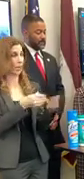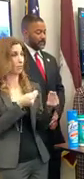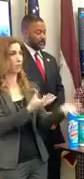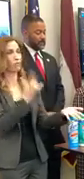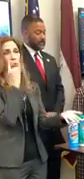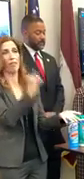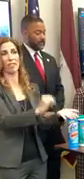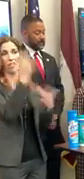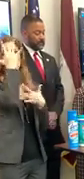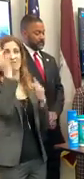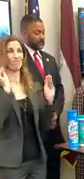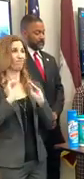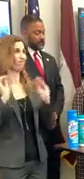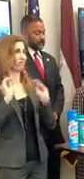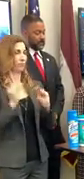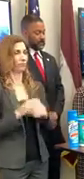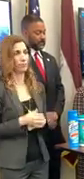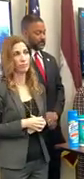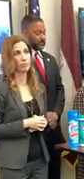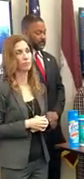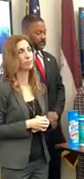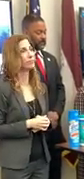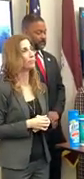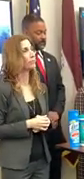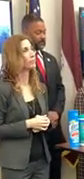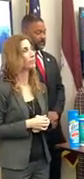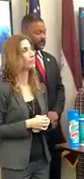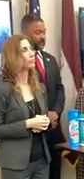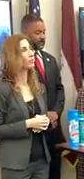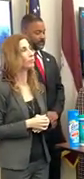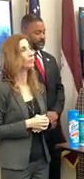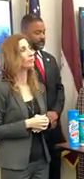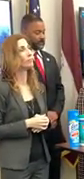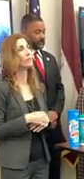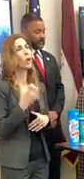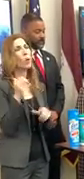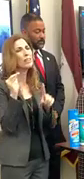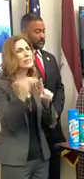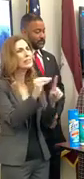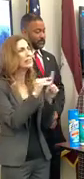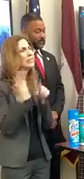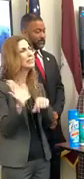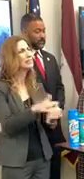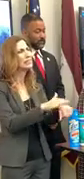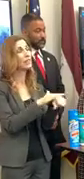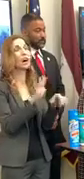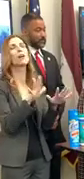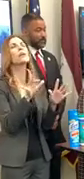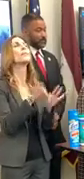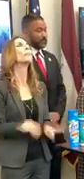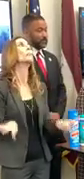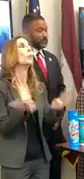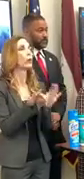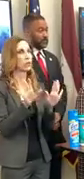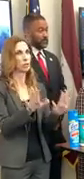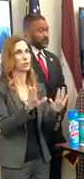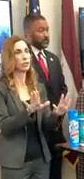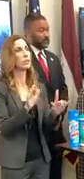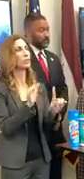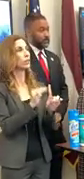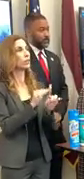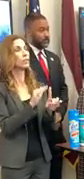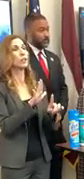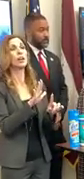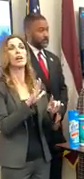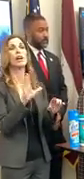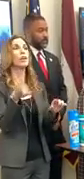this disease. I want to remind everybody, and this is probably the most important thing, that no one